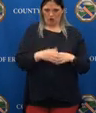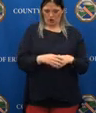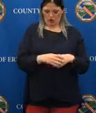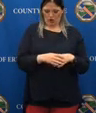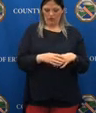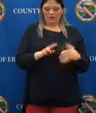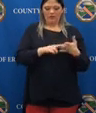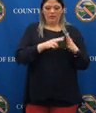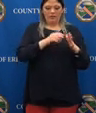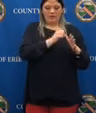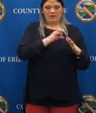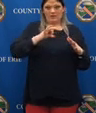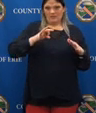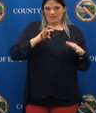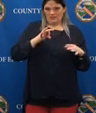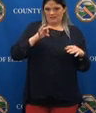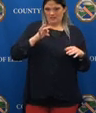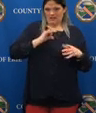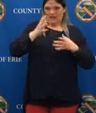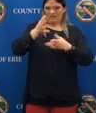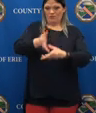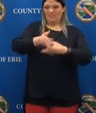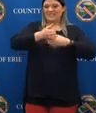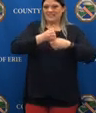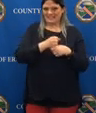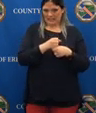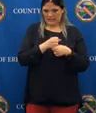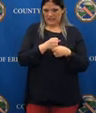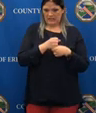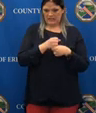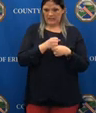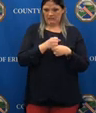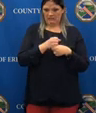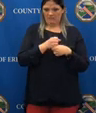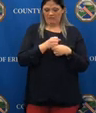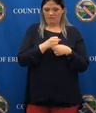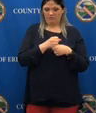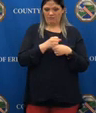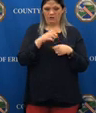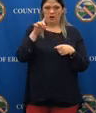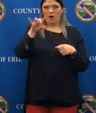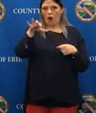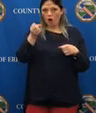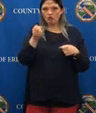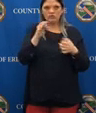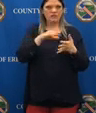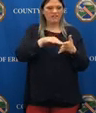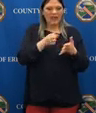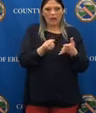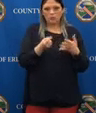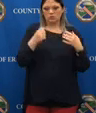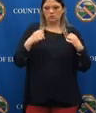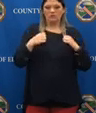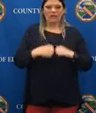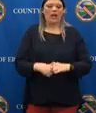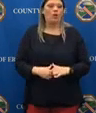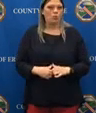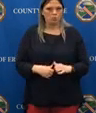at our location that received these got hundreds of thousands of